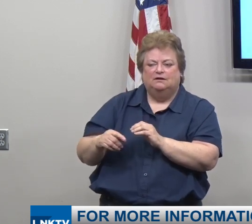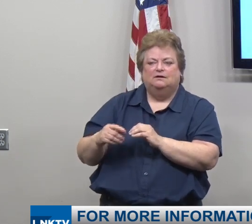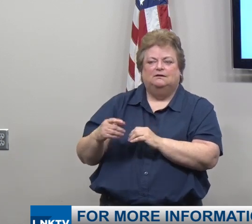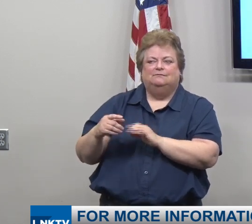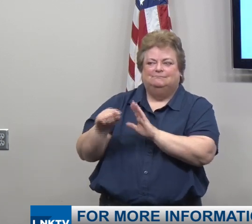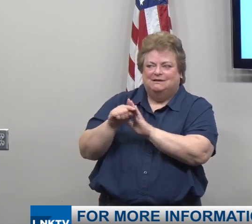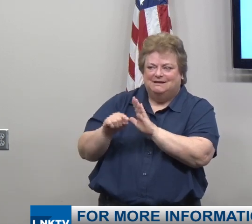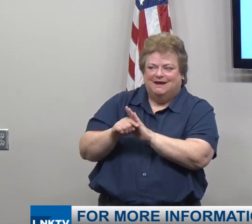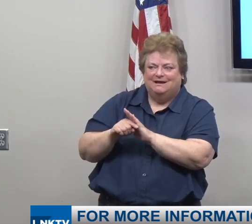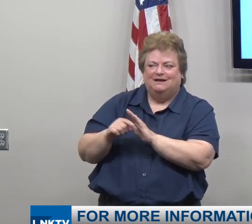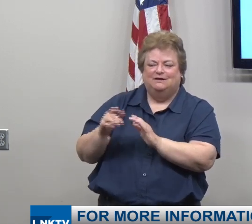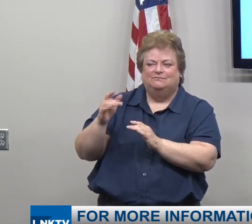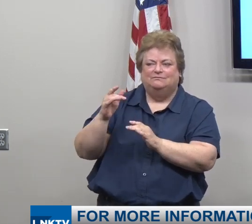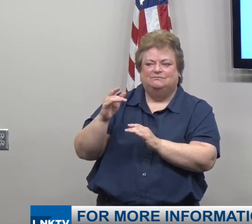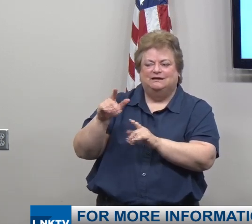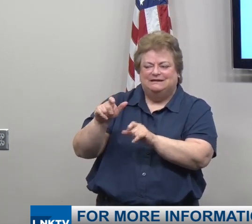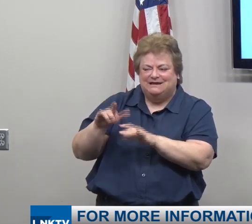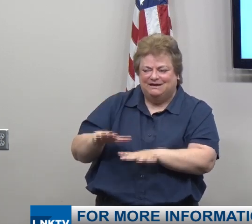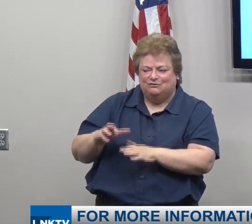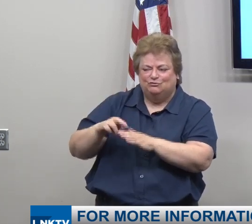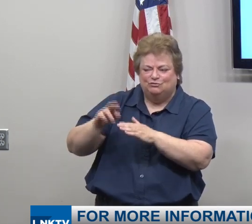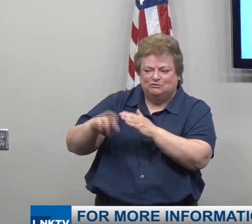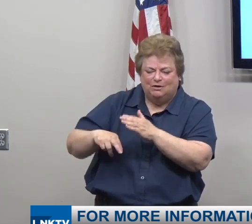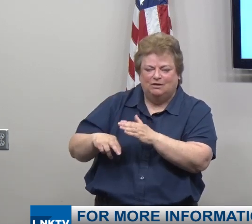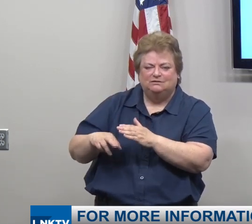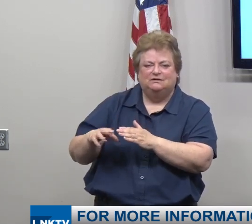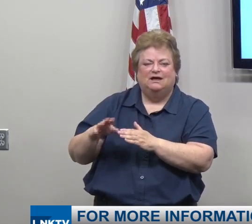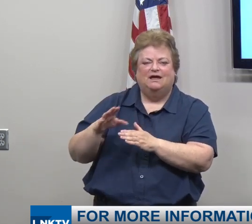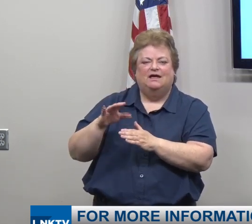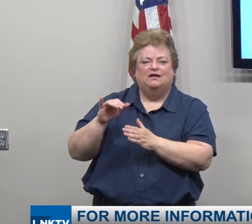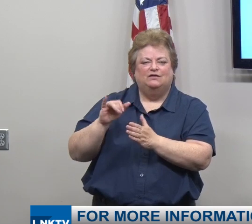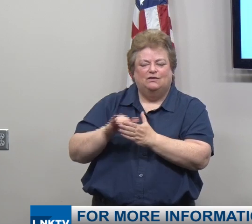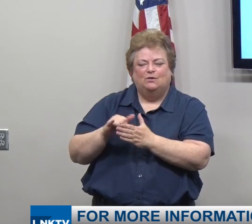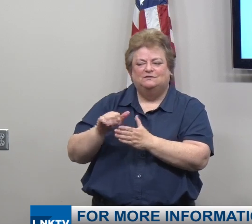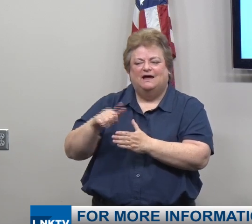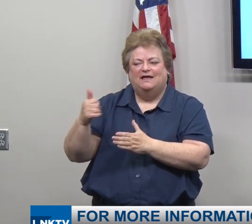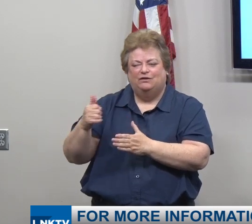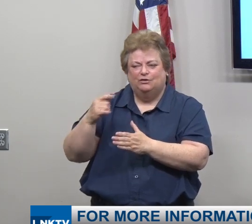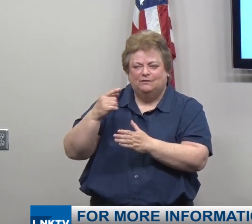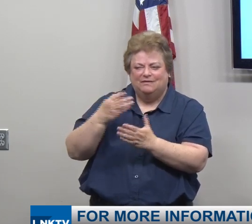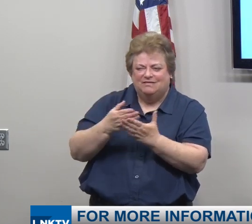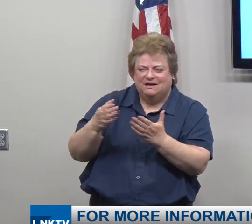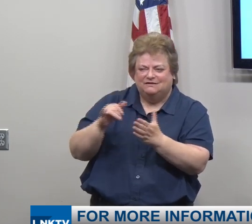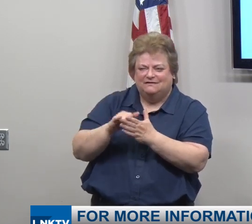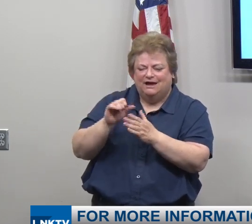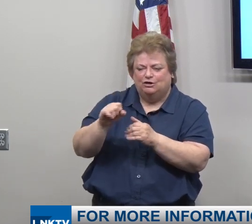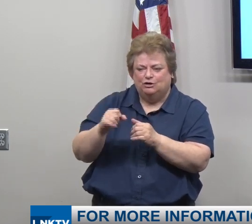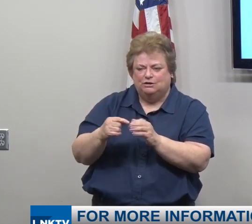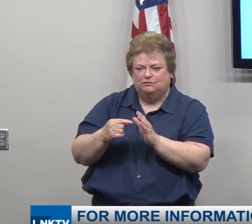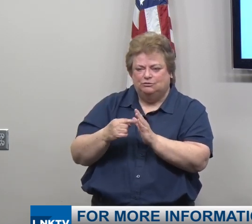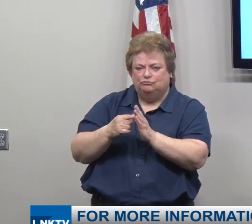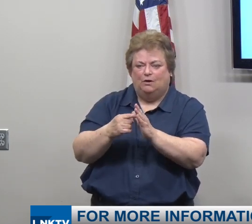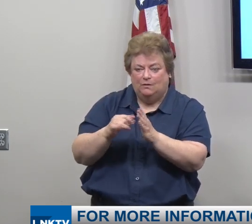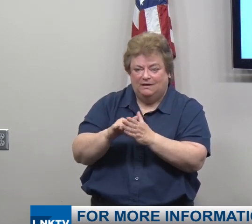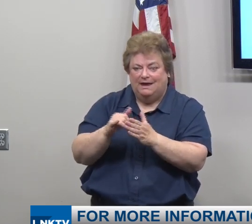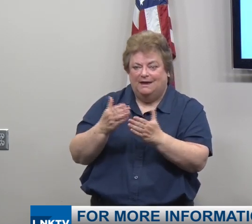and that we're looking for spikes and other things that could alert us to a potential spike in